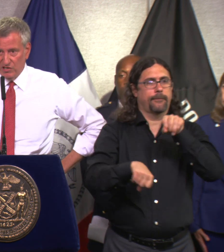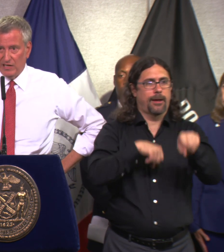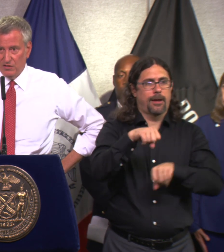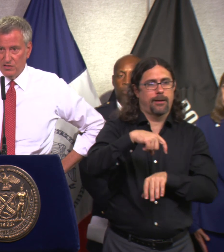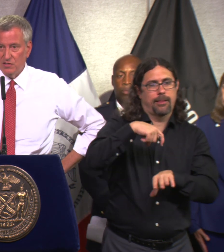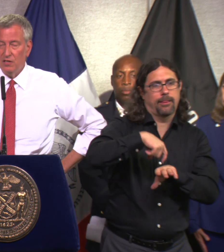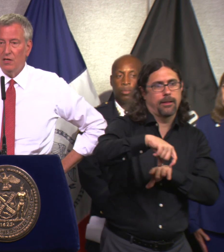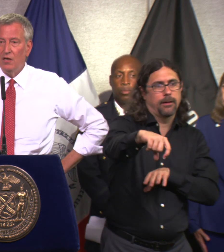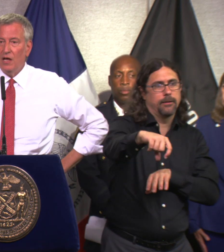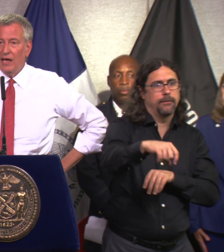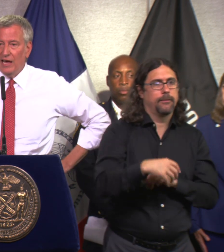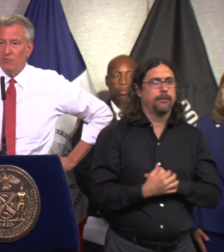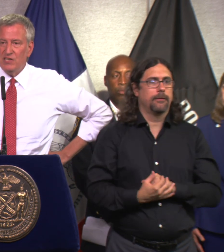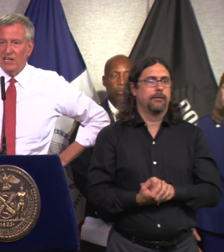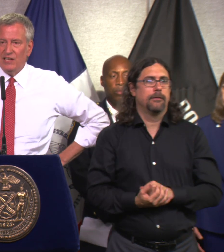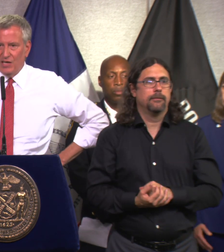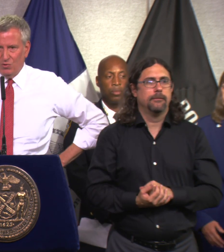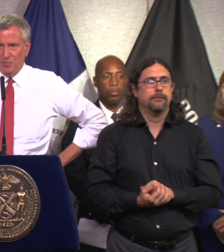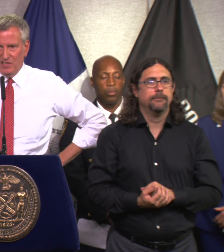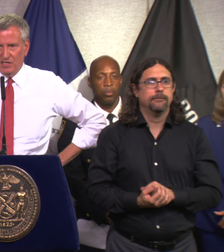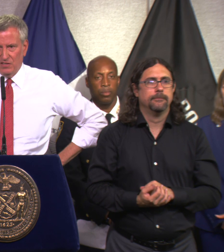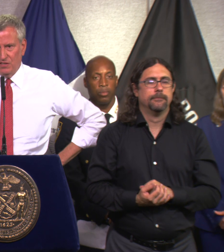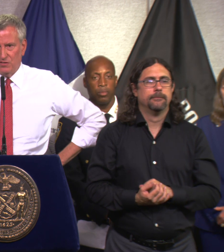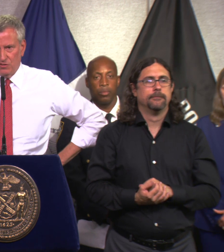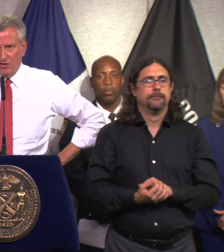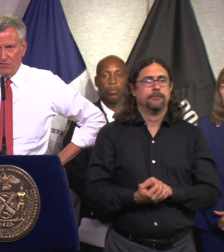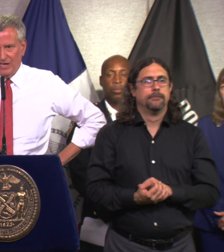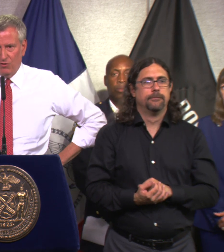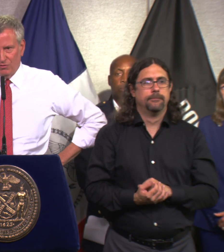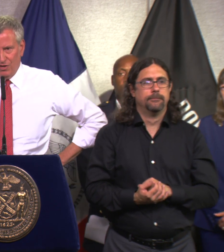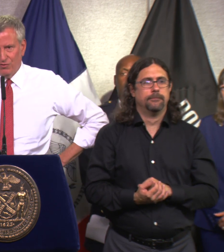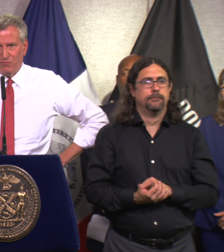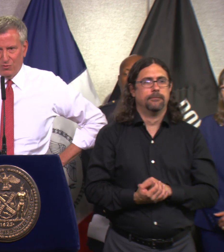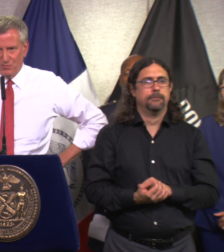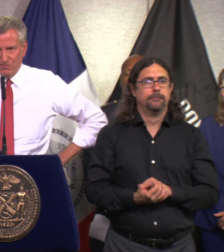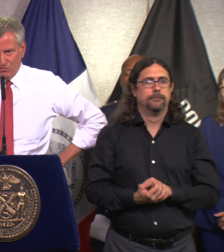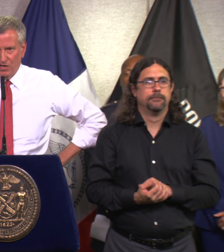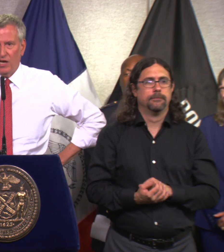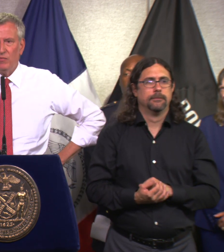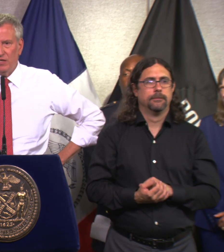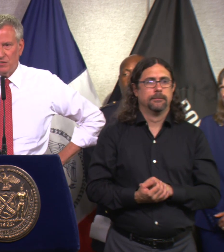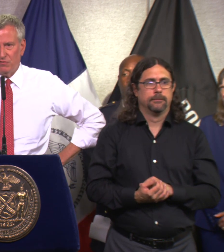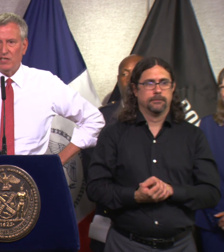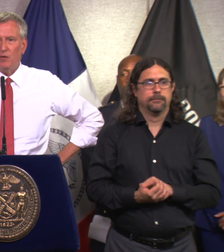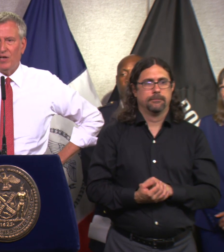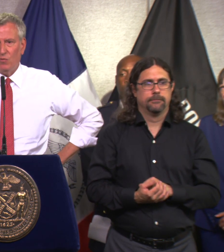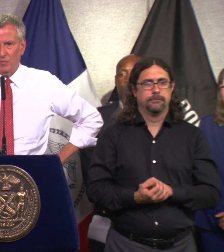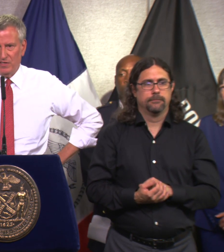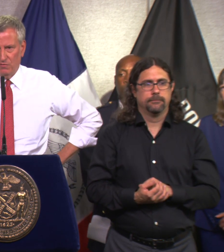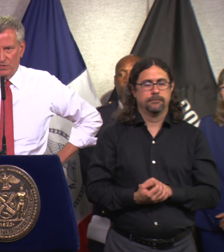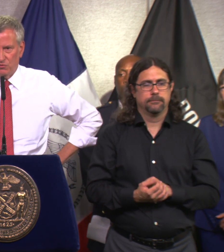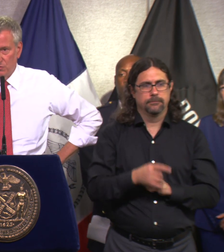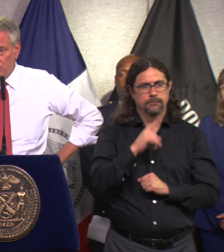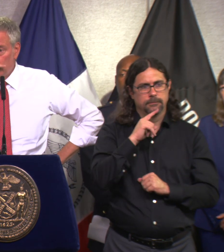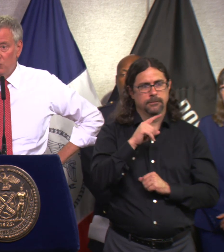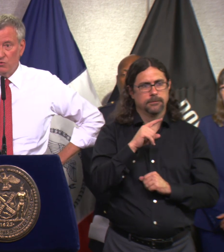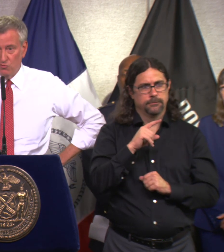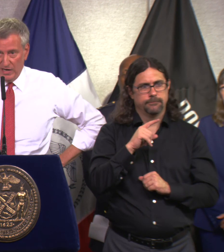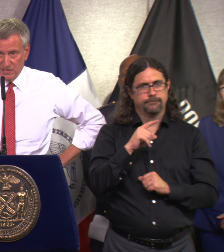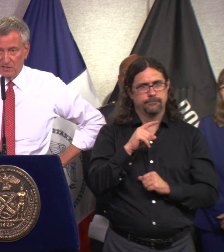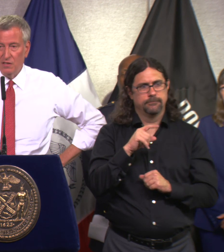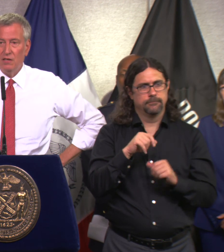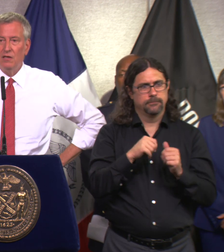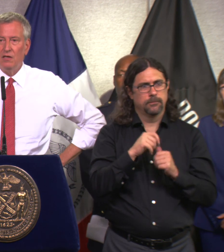real challenges. Every day the NYPD continues to drive down other forms of crime. It is freeing up NYPD resources